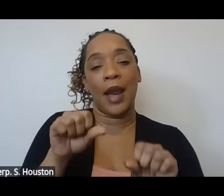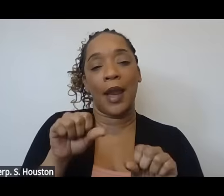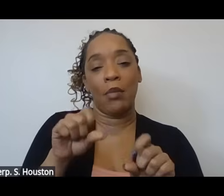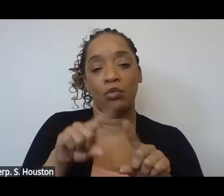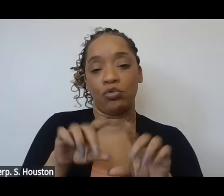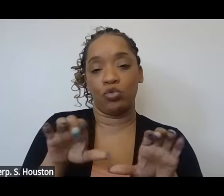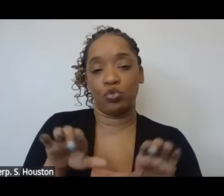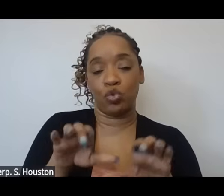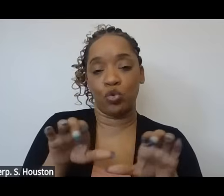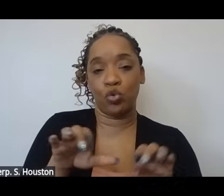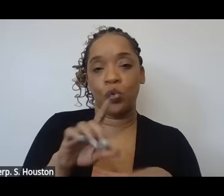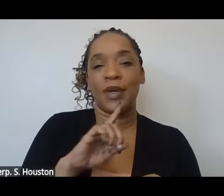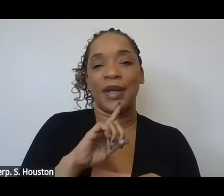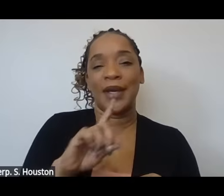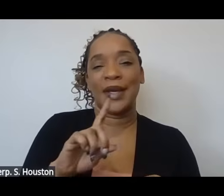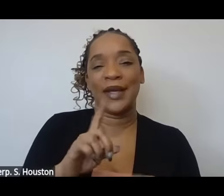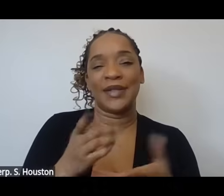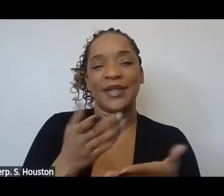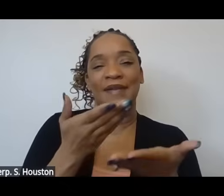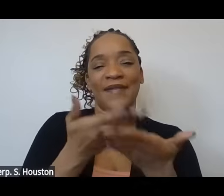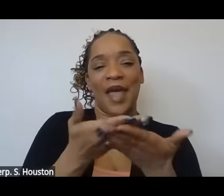the circulator signatures, right?